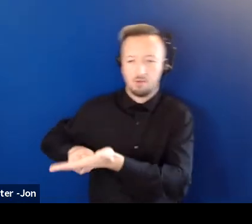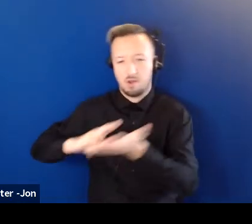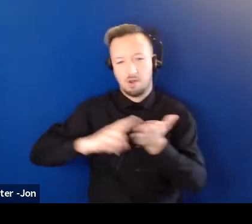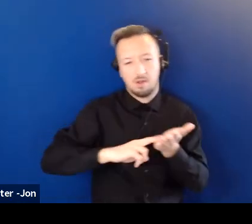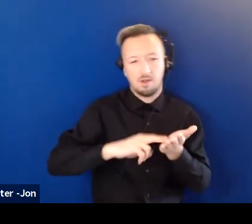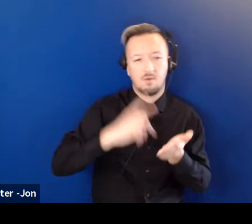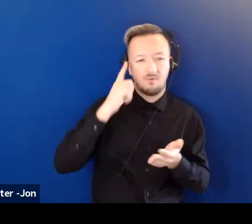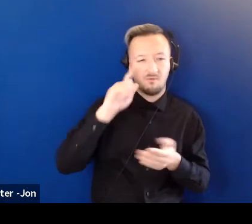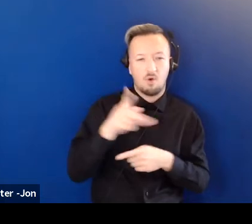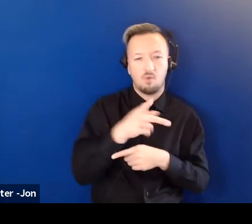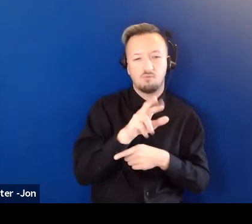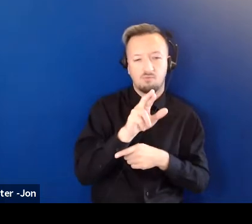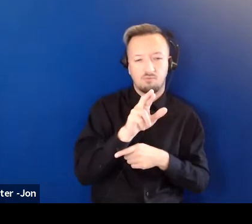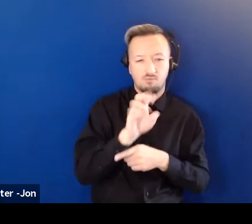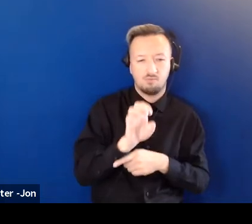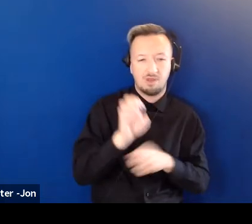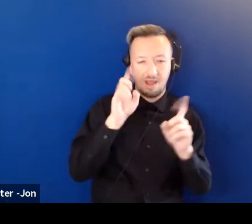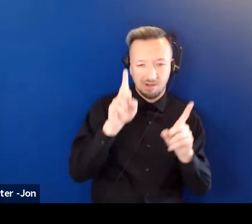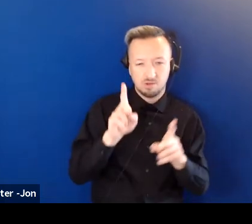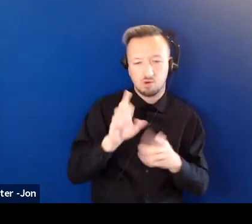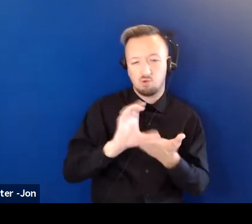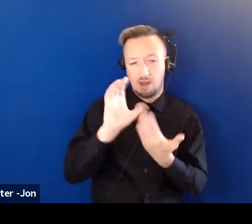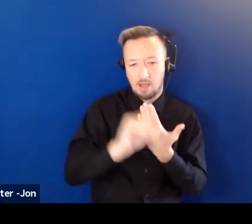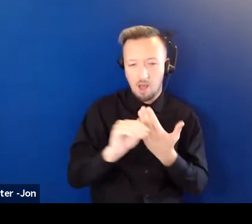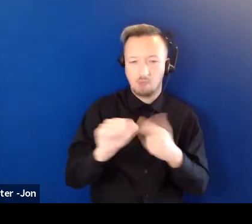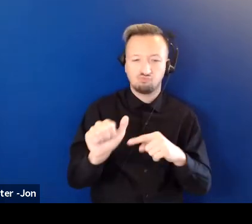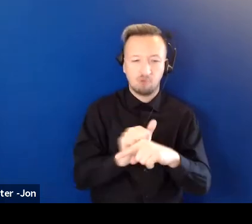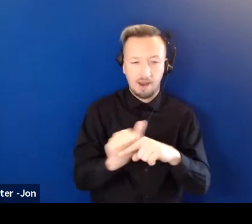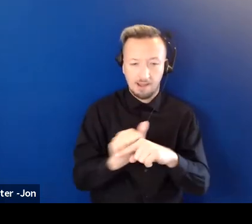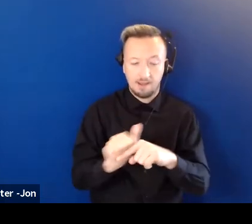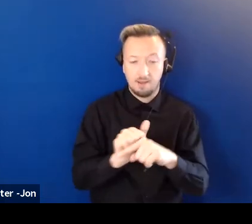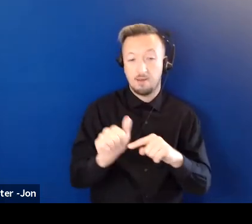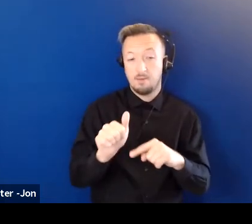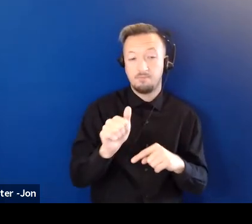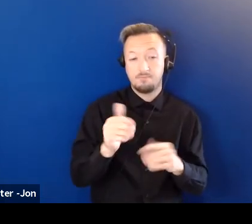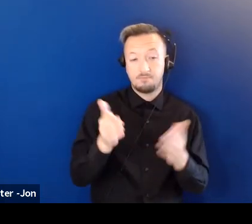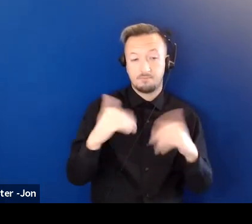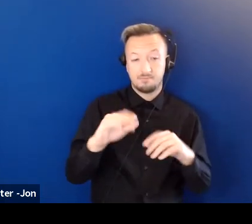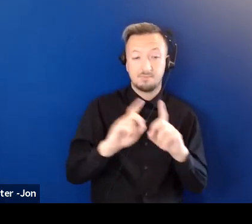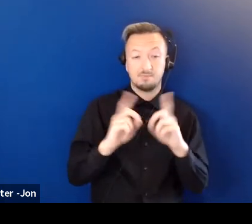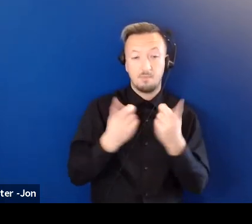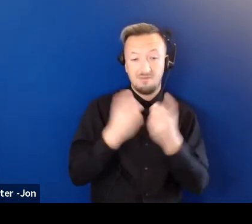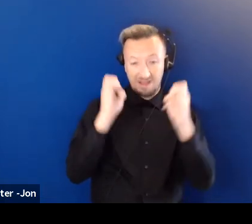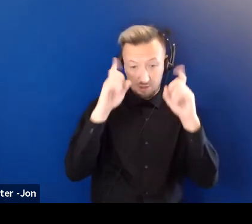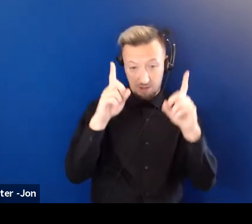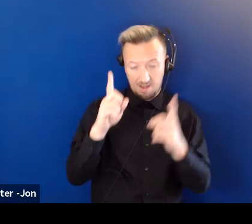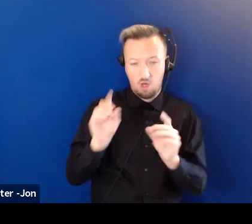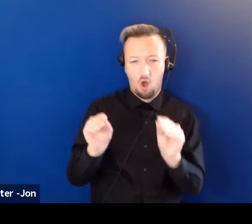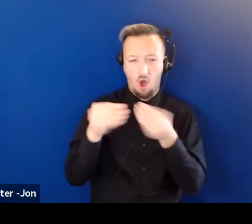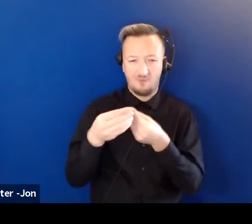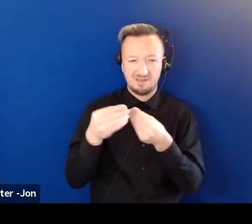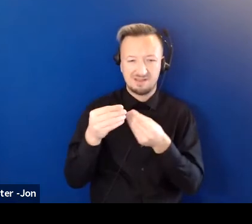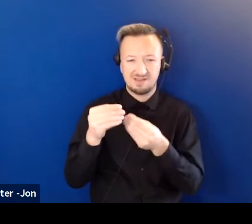pre-ETs curriculum and trainings that we know are so important. And then our Department of Education, the Office of Special